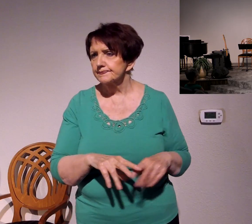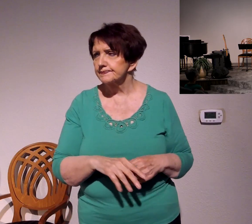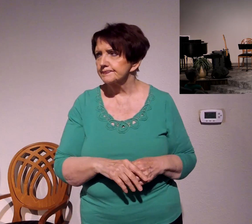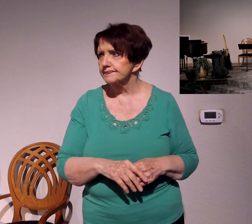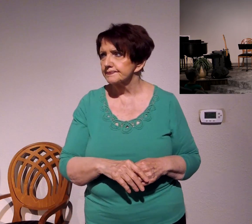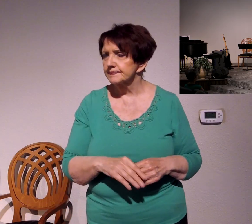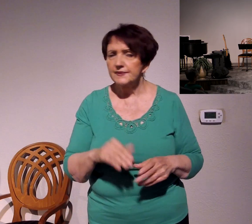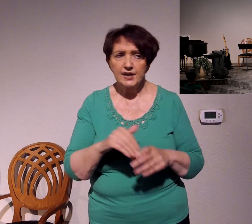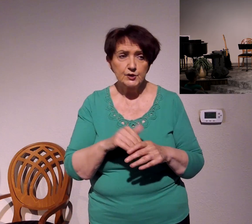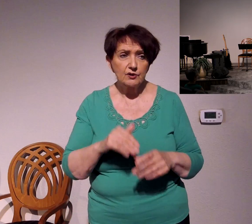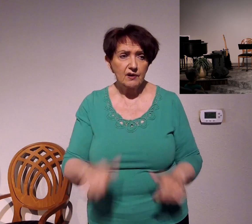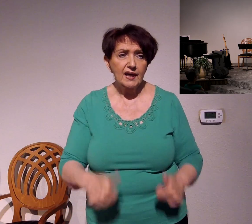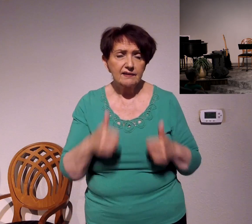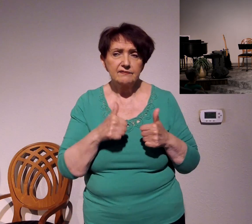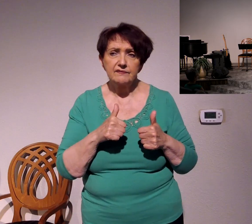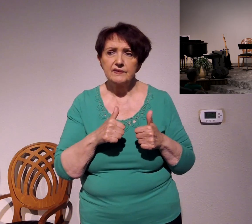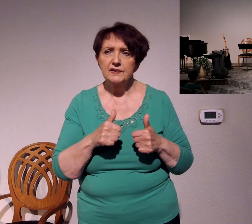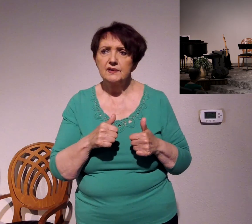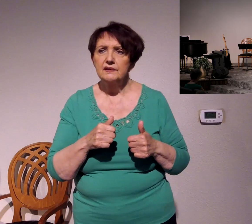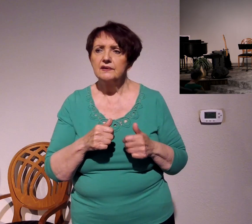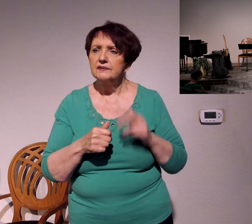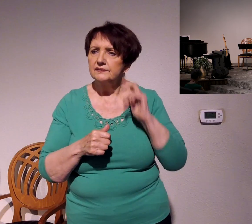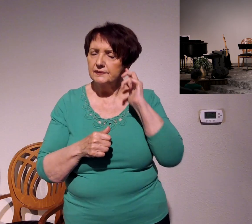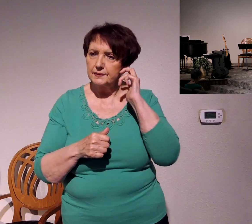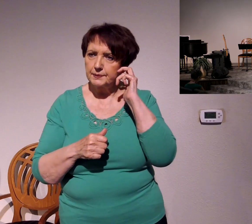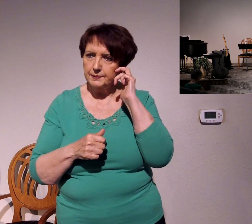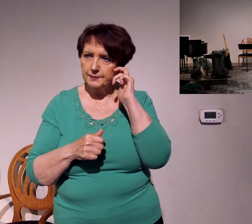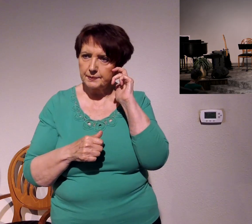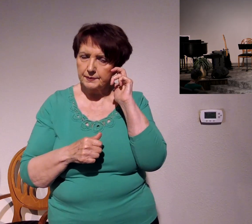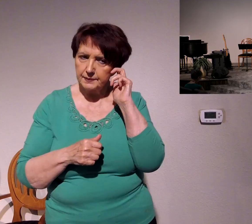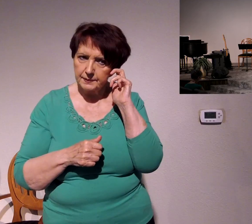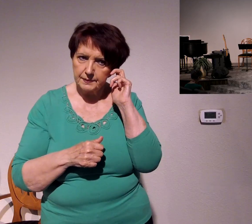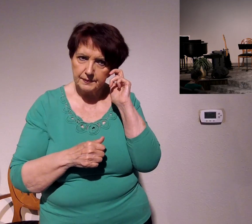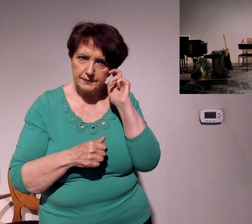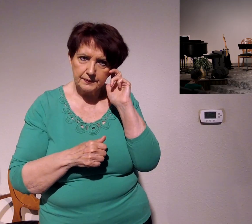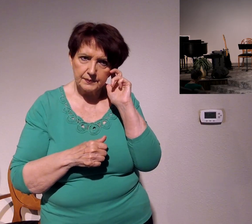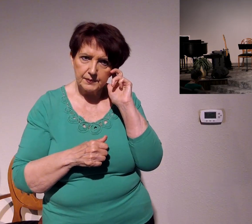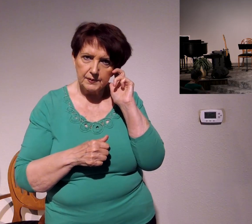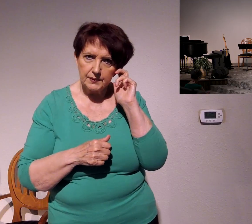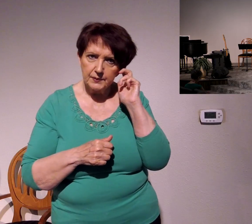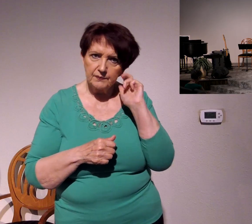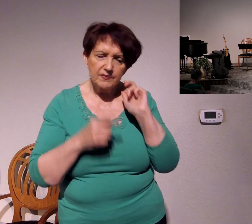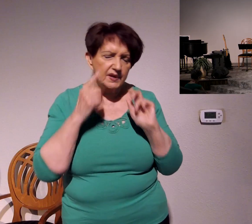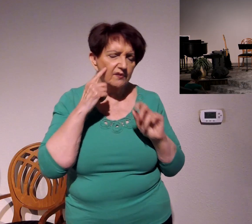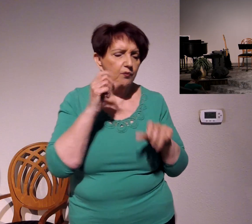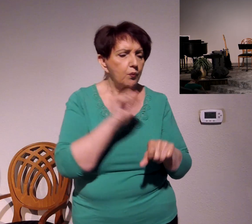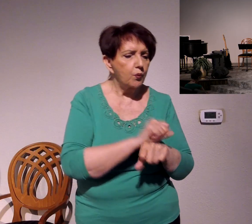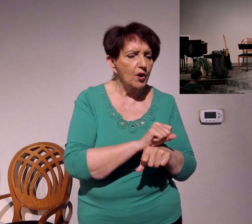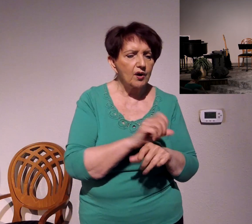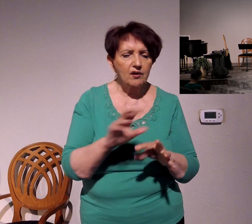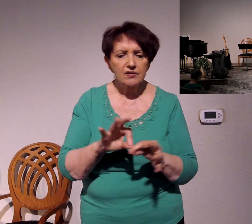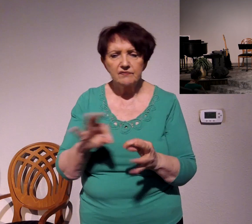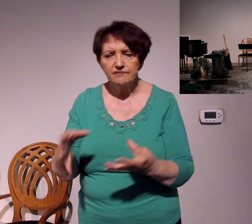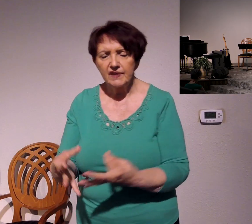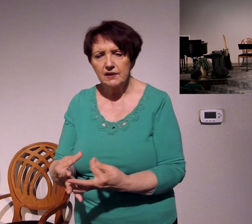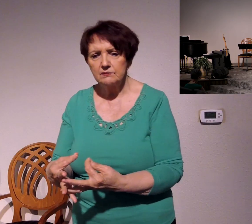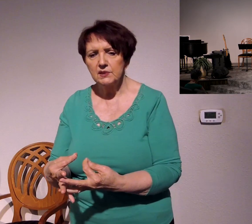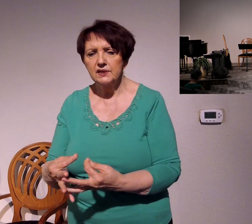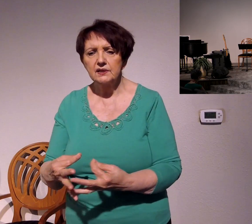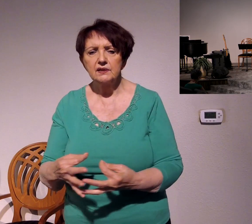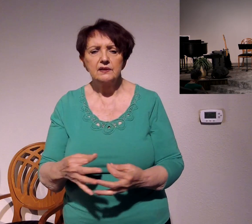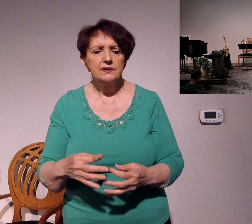life, and look at all of, when you think of your workplace, you think of your family, you think of